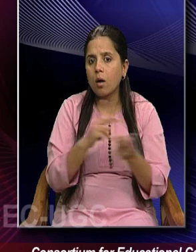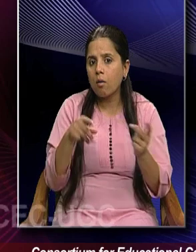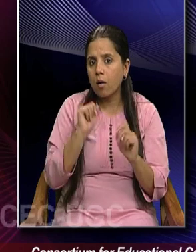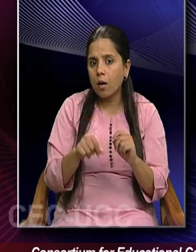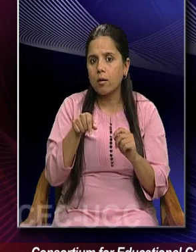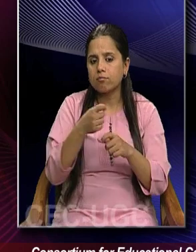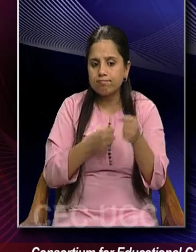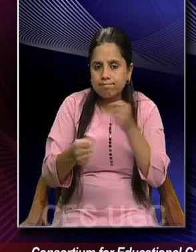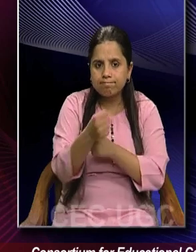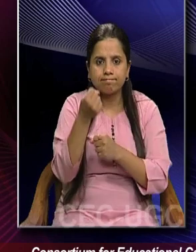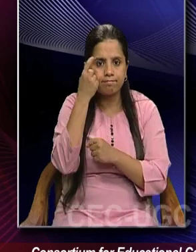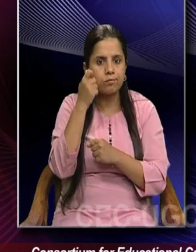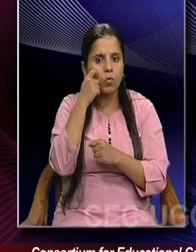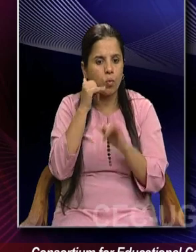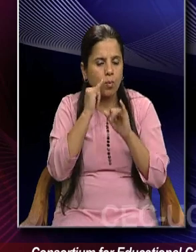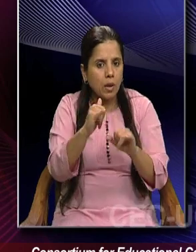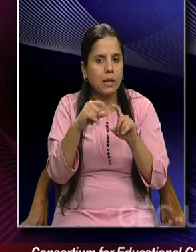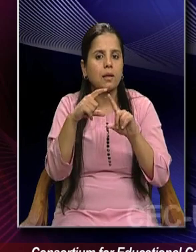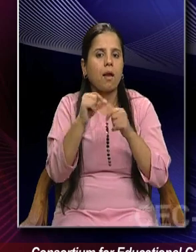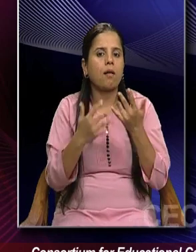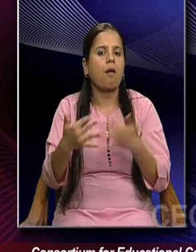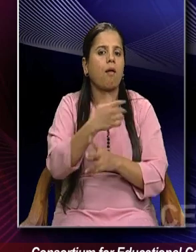and humanize data.